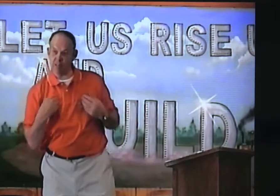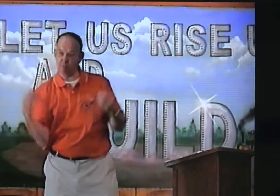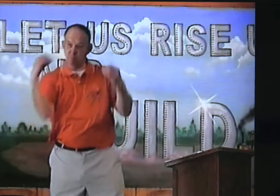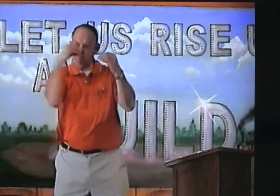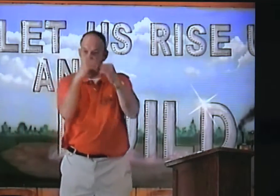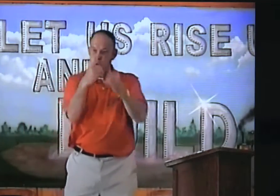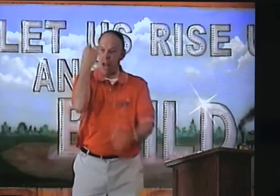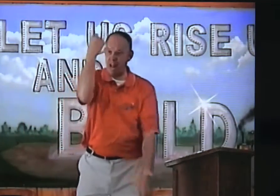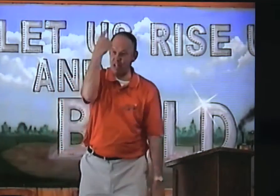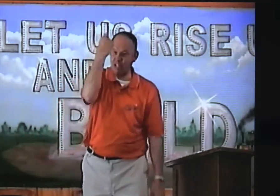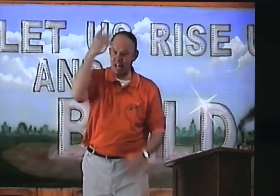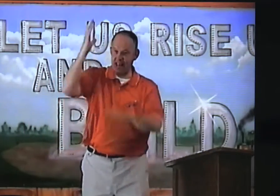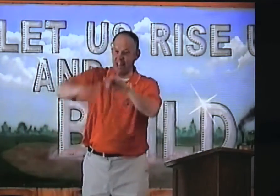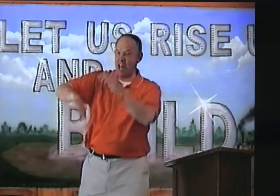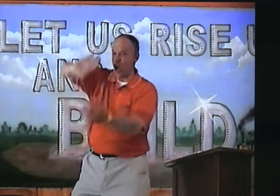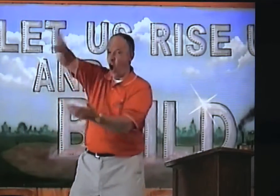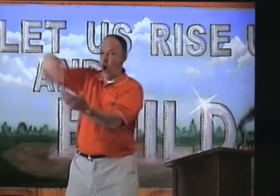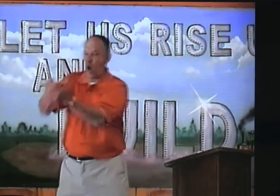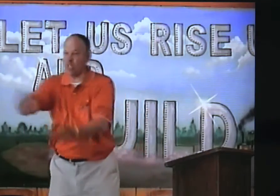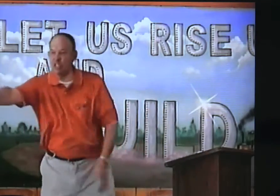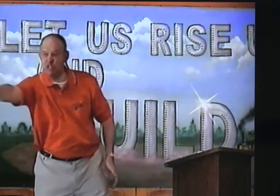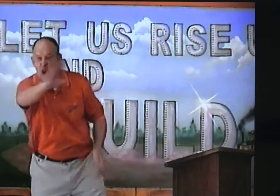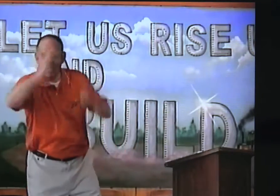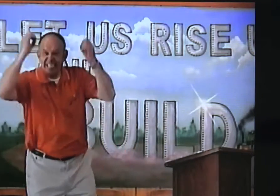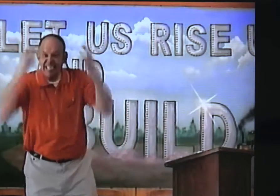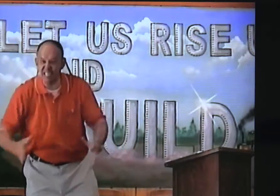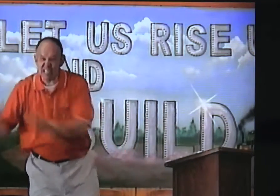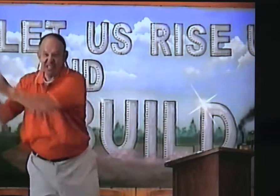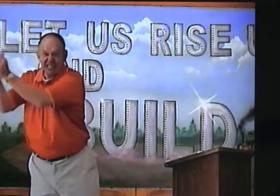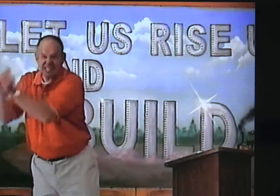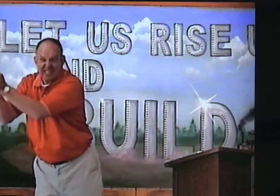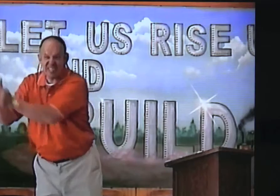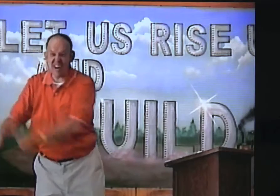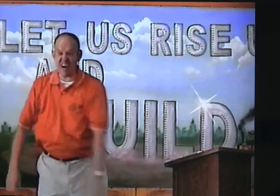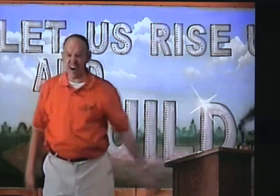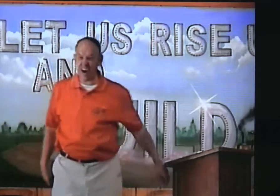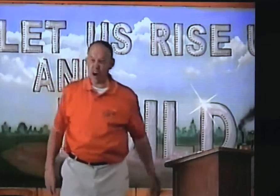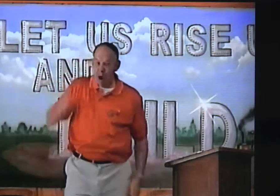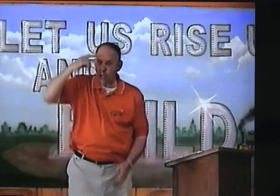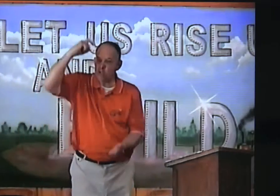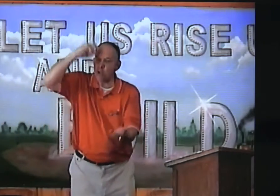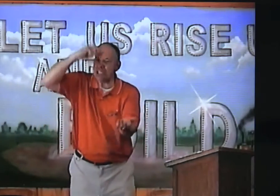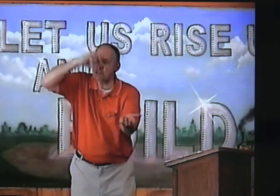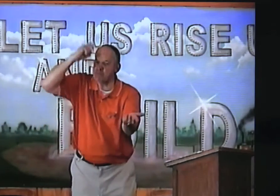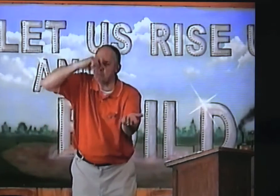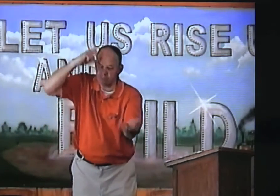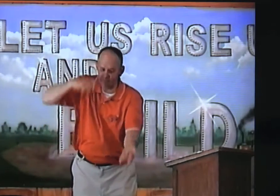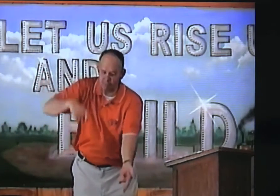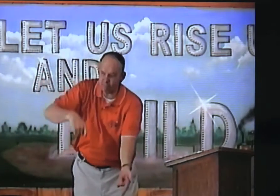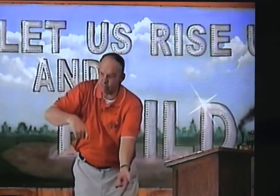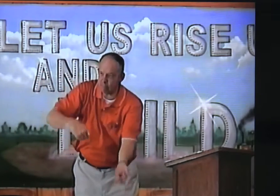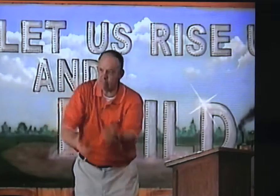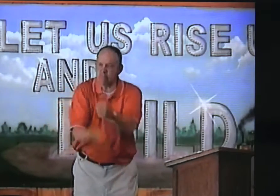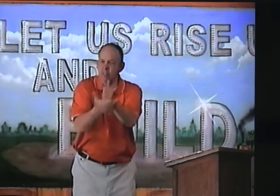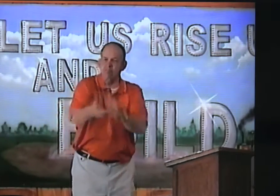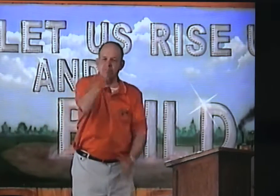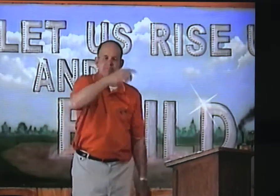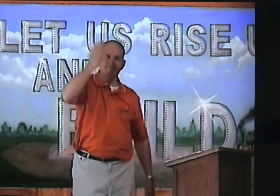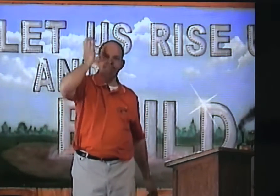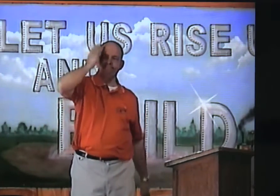Do you have more understanding than all your teachers together? Wisdom of God helps